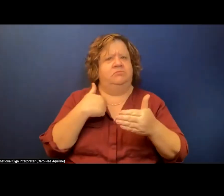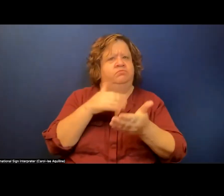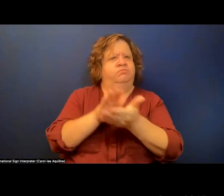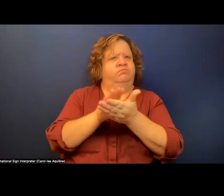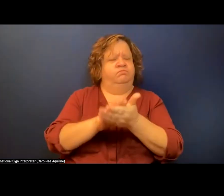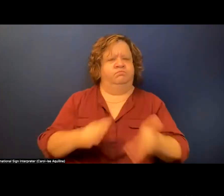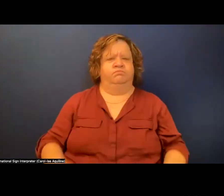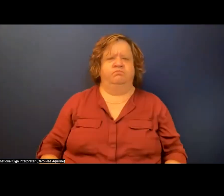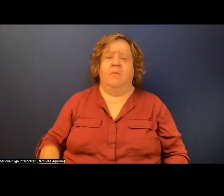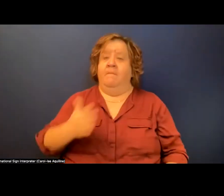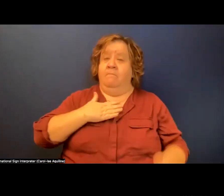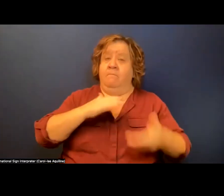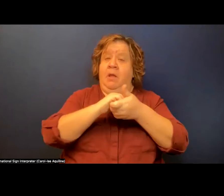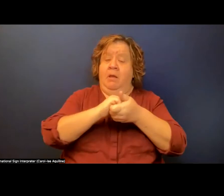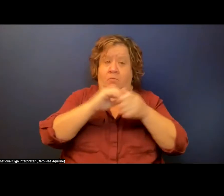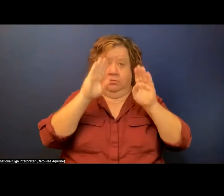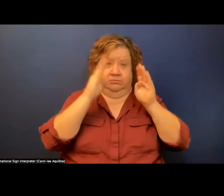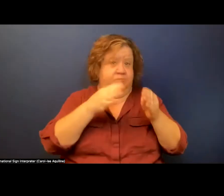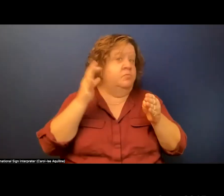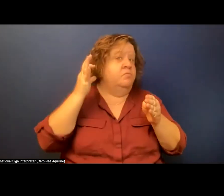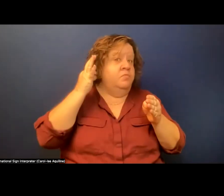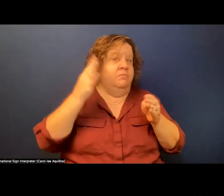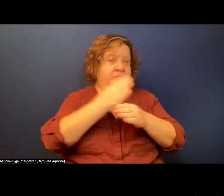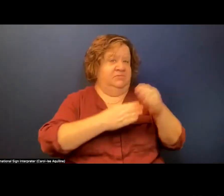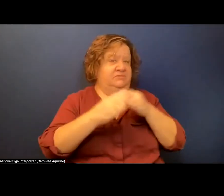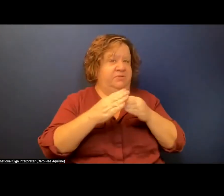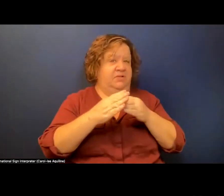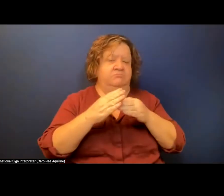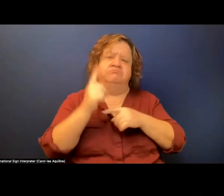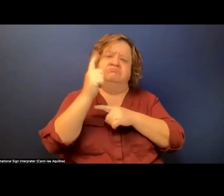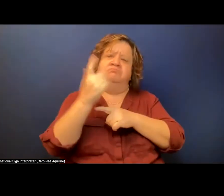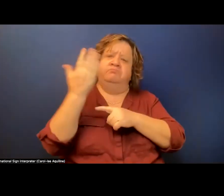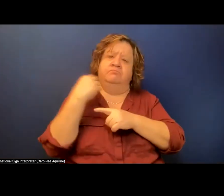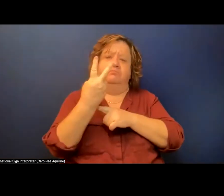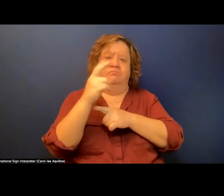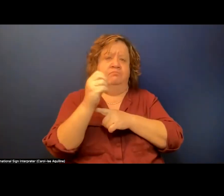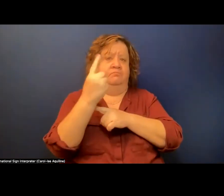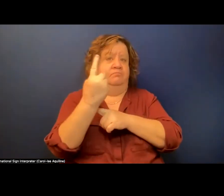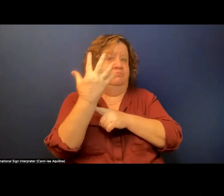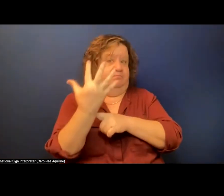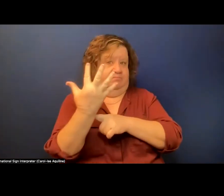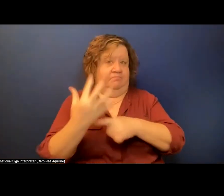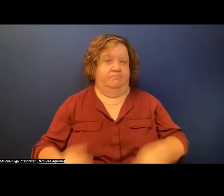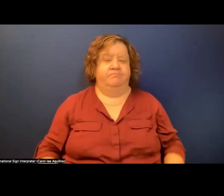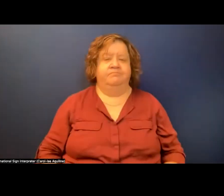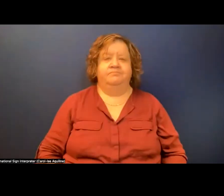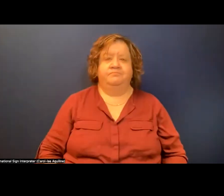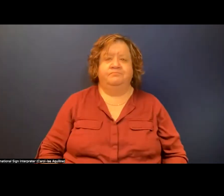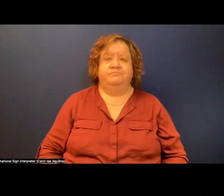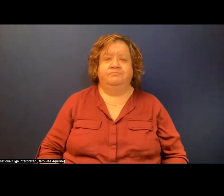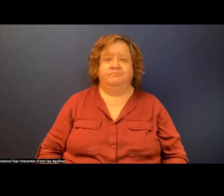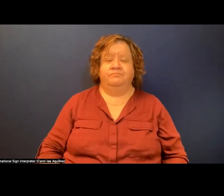since 2015 as the first funder ever with a budget of 10,000